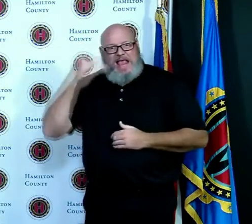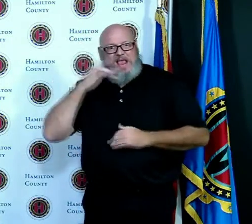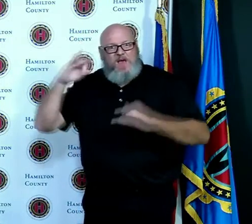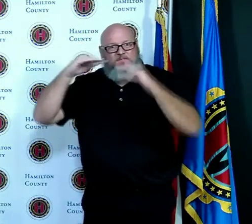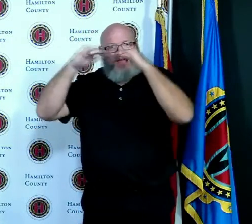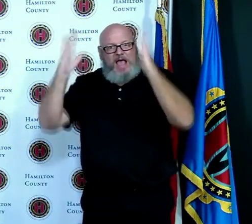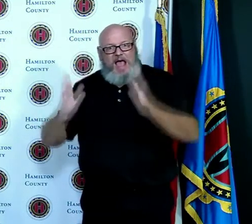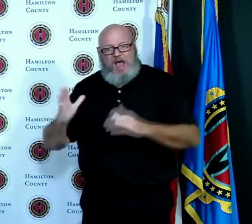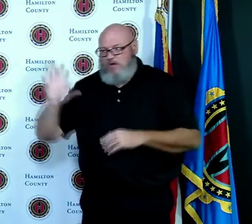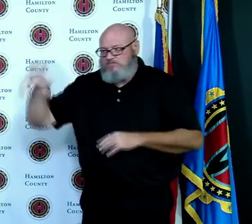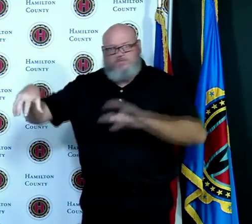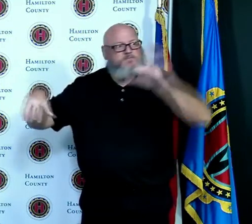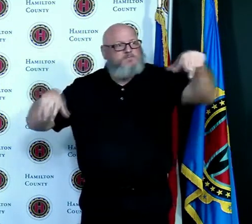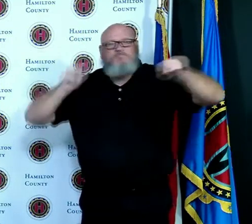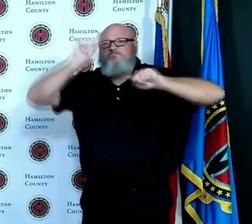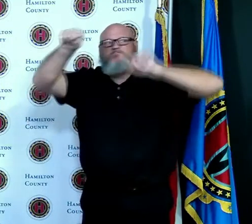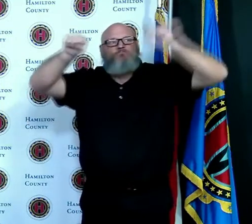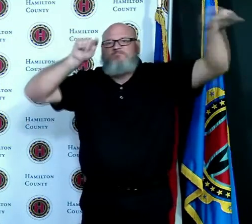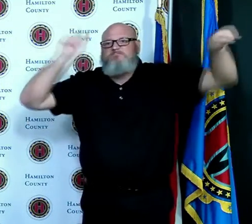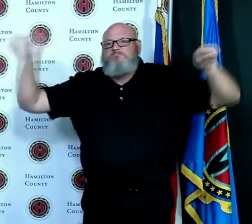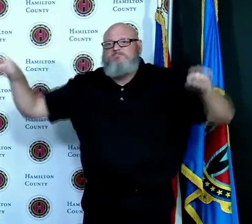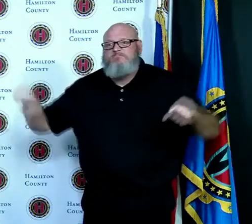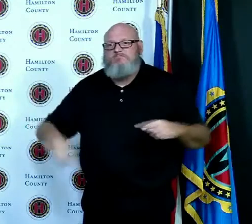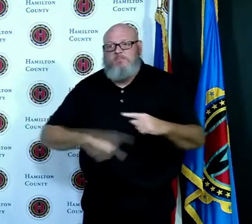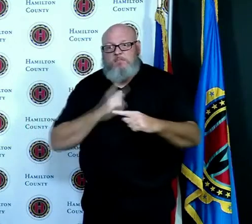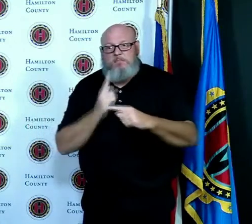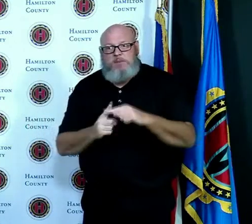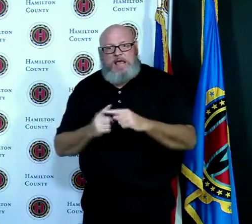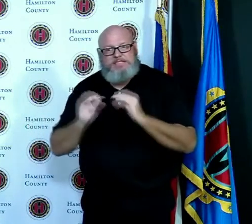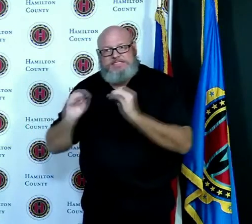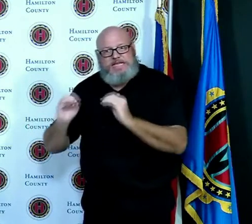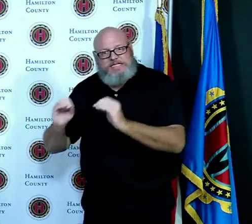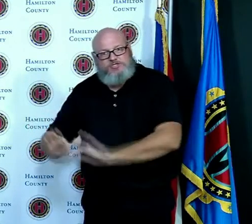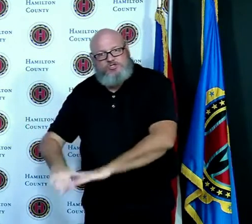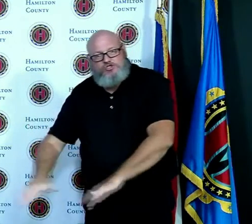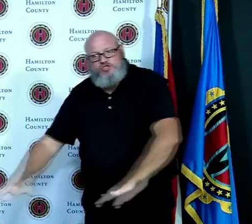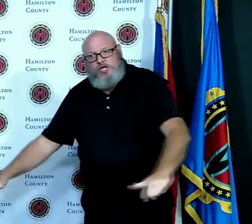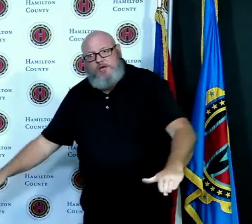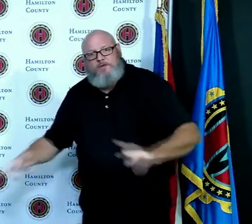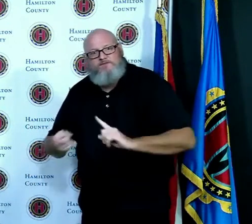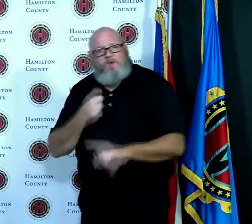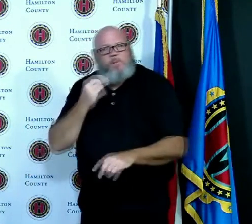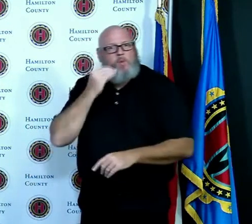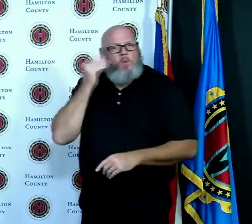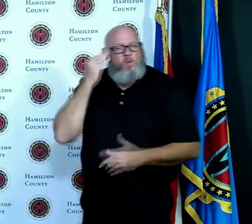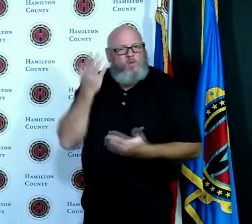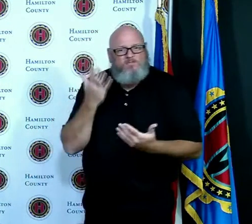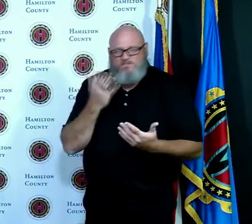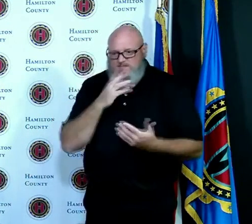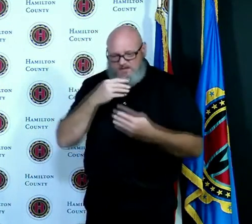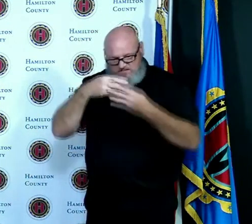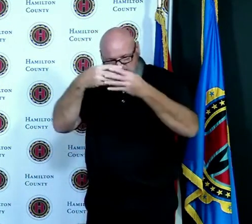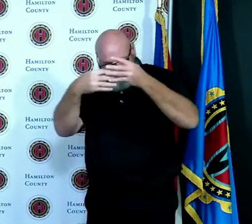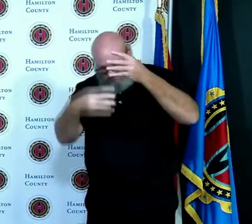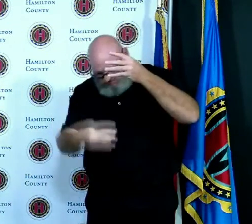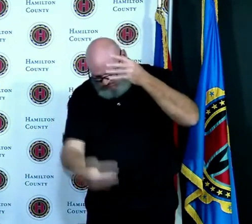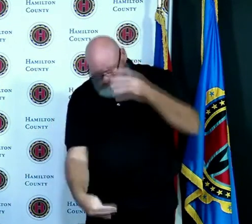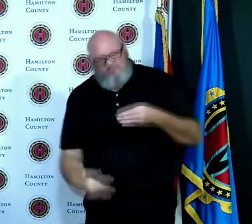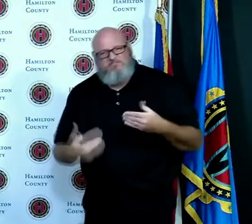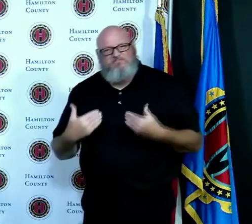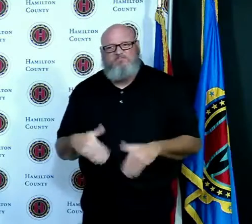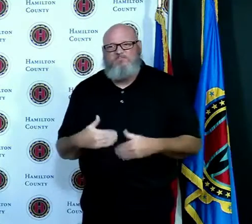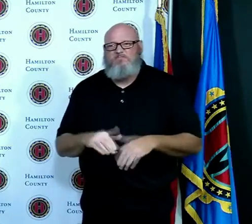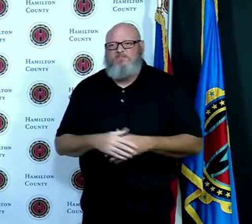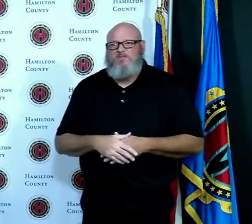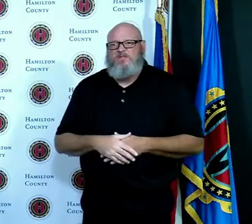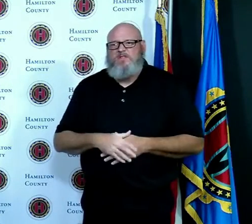with educating your kid if they're learning remotely in the home, that's a tremendous challenge. And so women, I